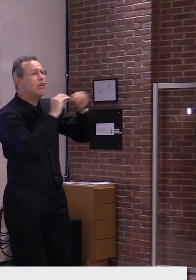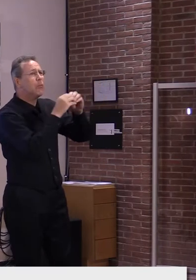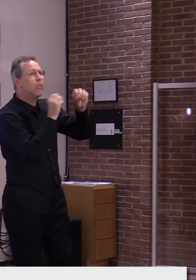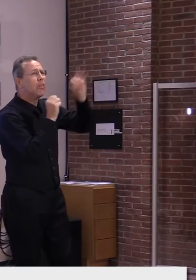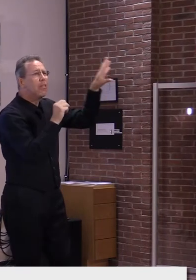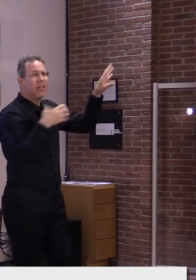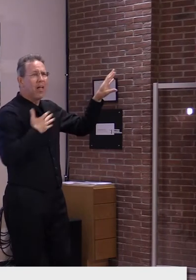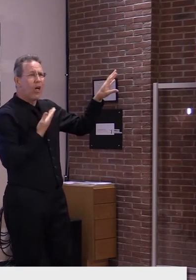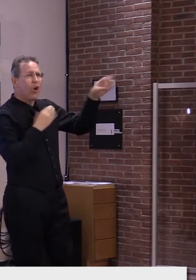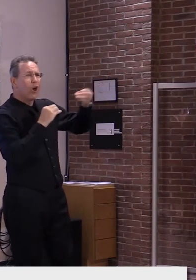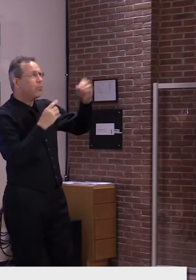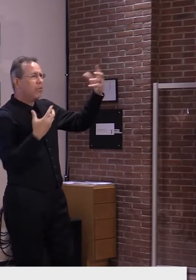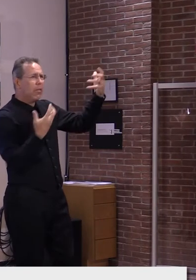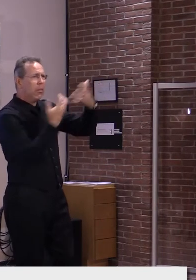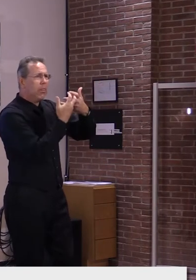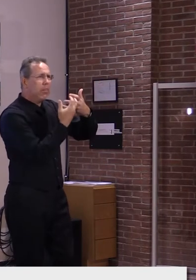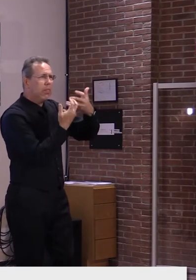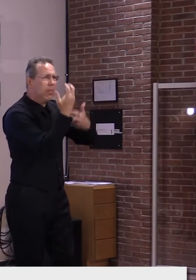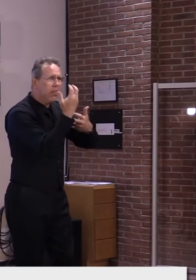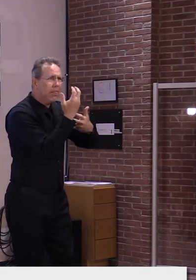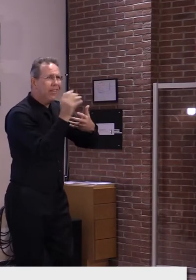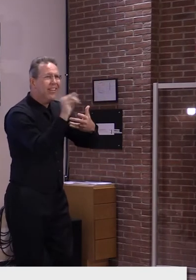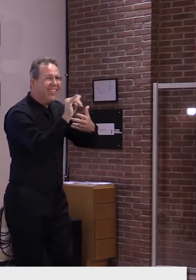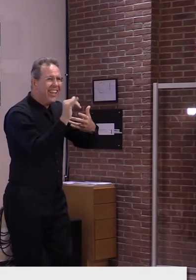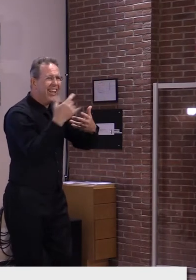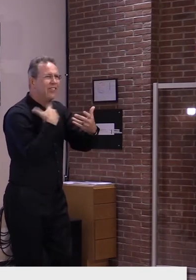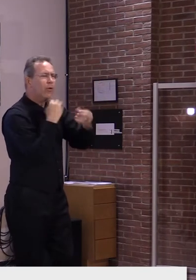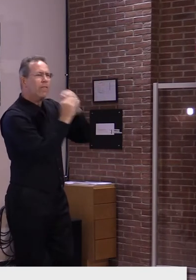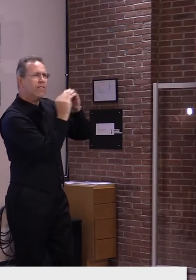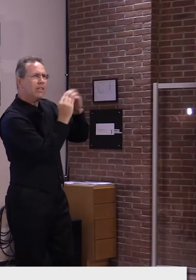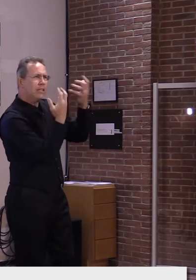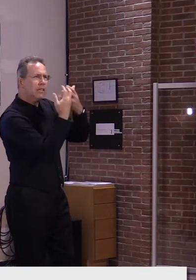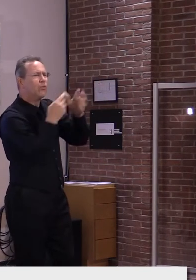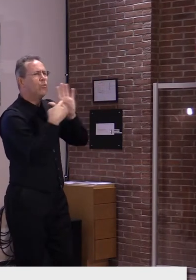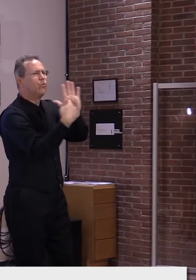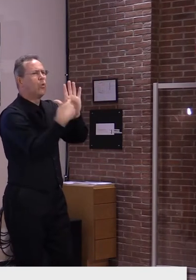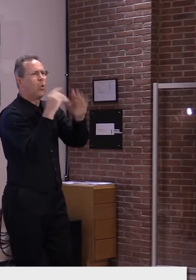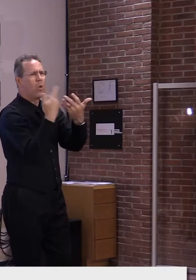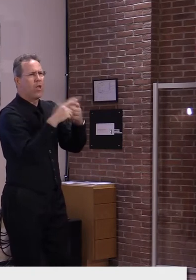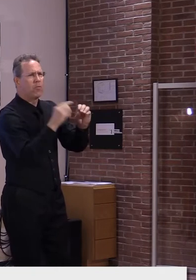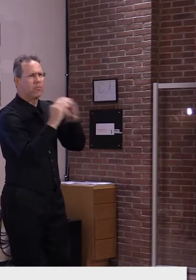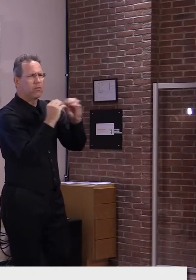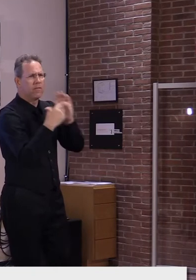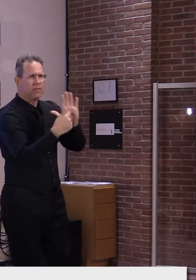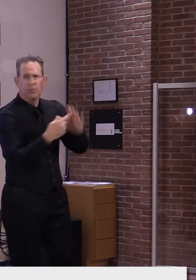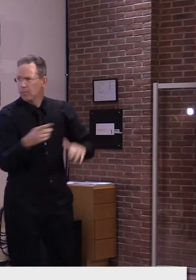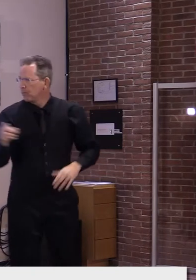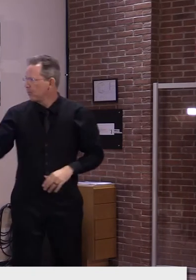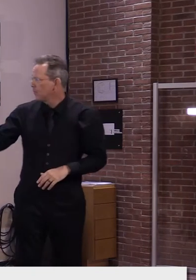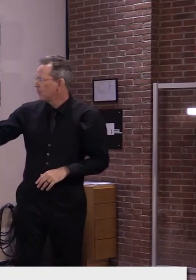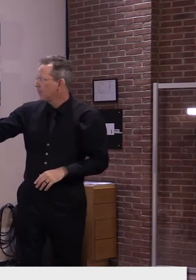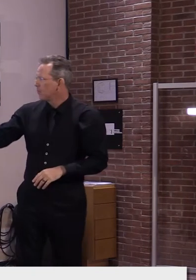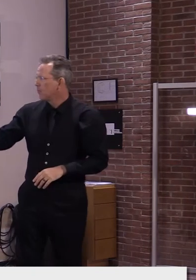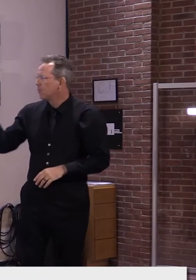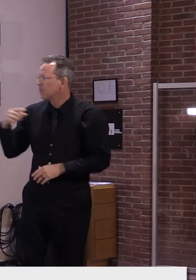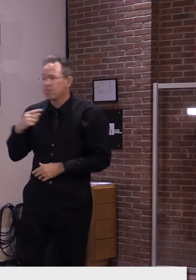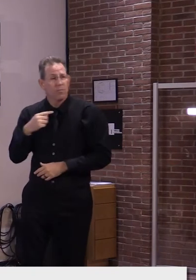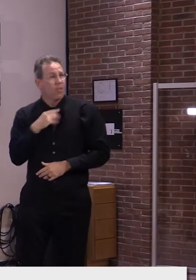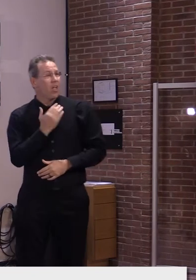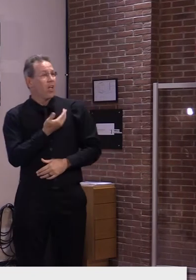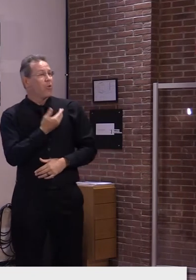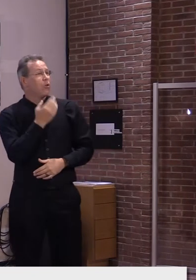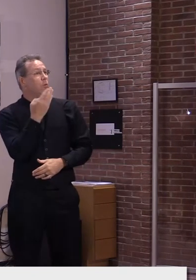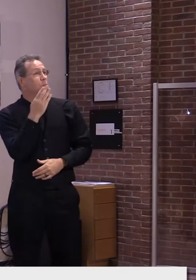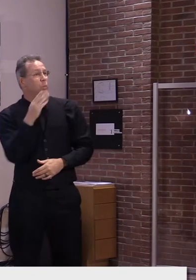data reconciliation. The chart here shows the last 14 days with the CDC's total number of Vermonters